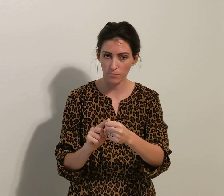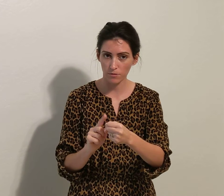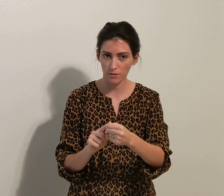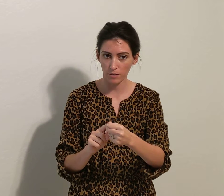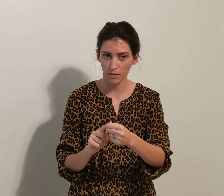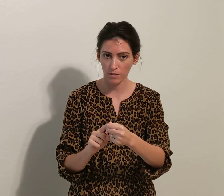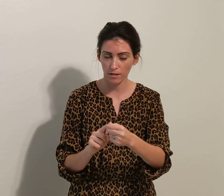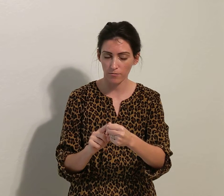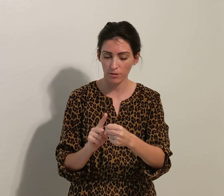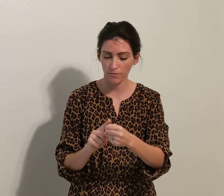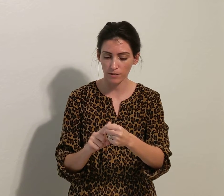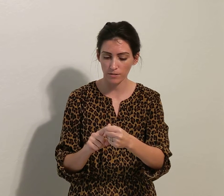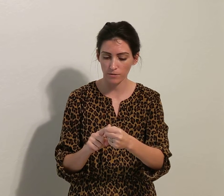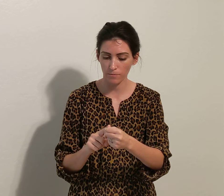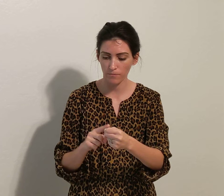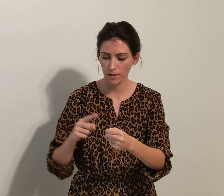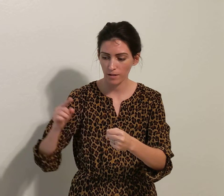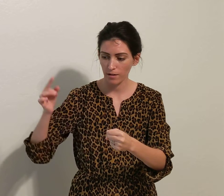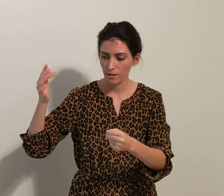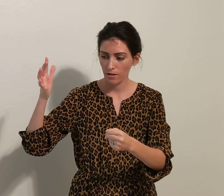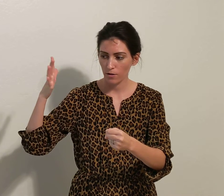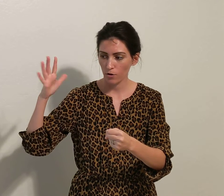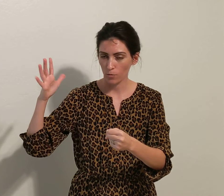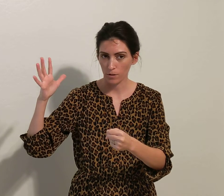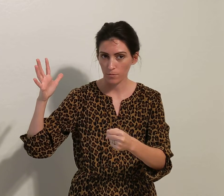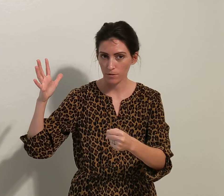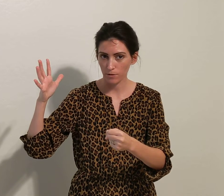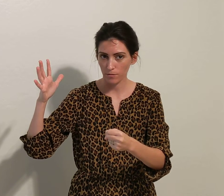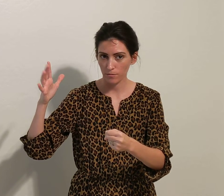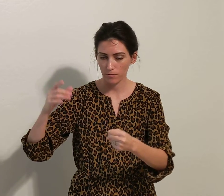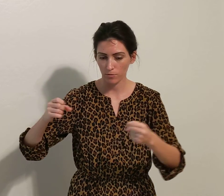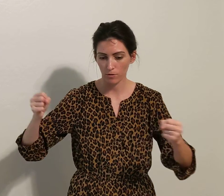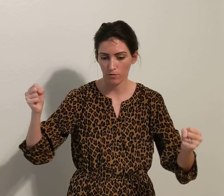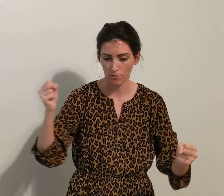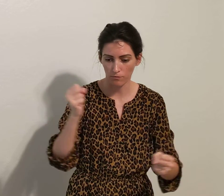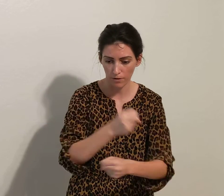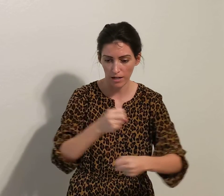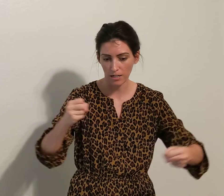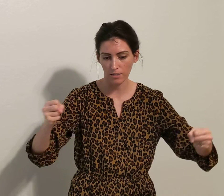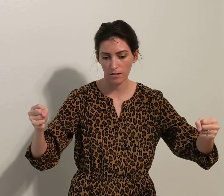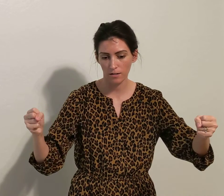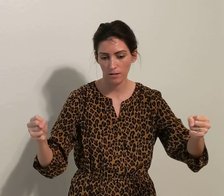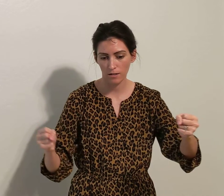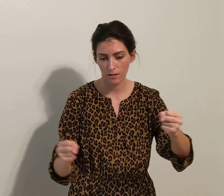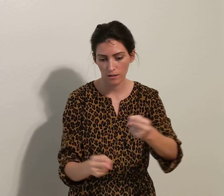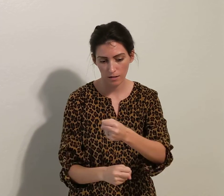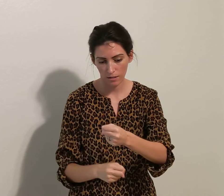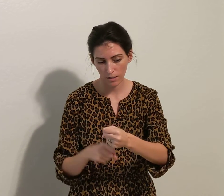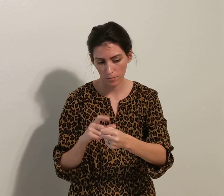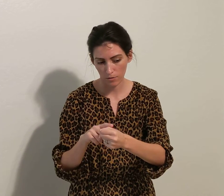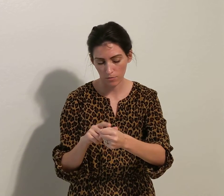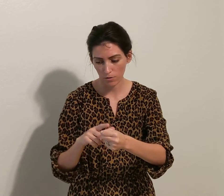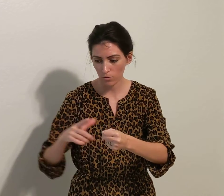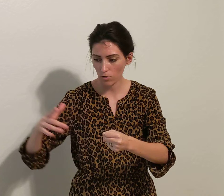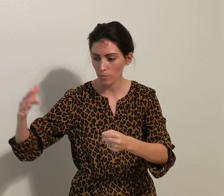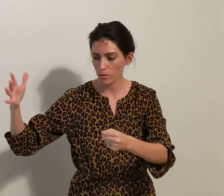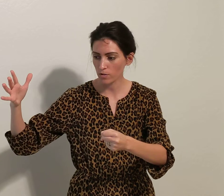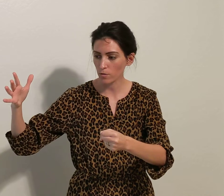one with your fist. Open up this one. So we're going to fight. Keep this one. Open this one